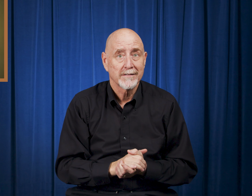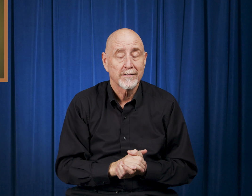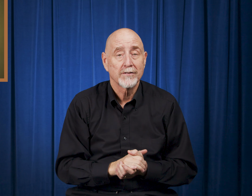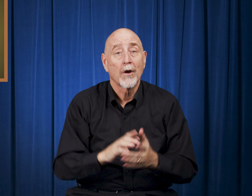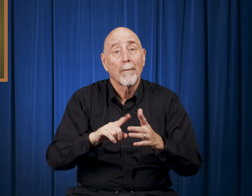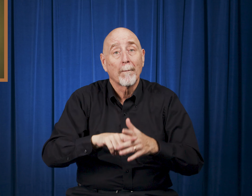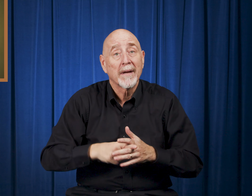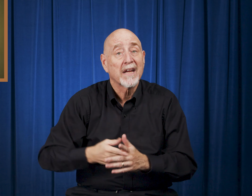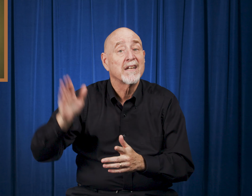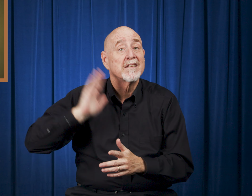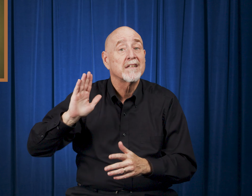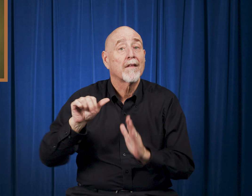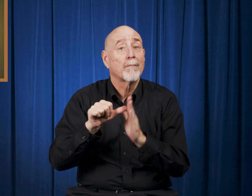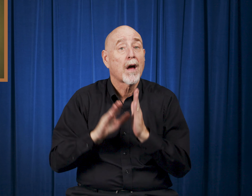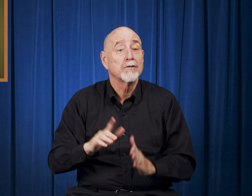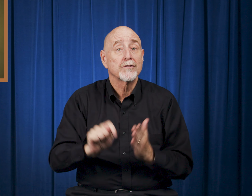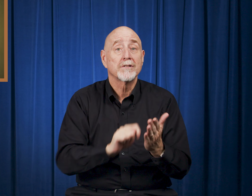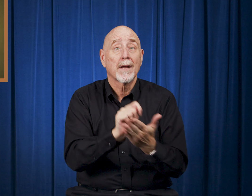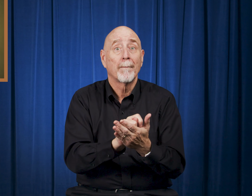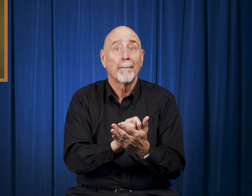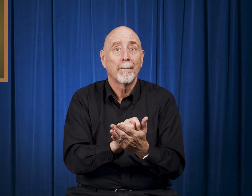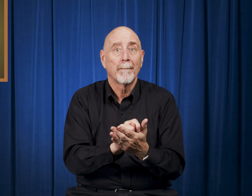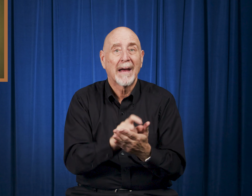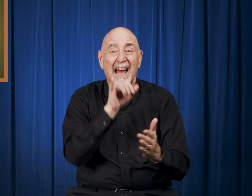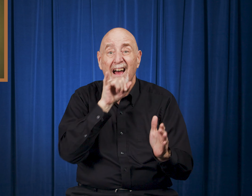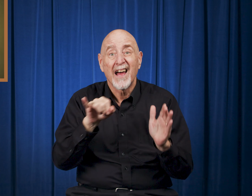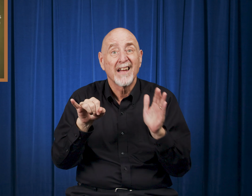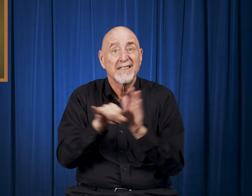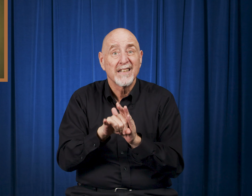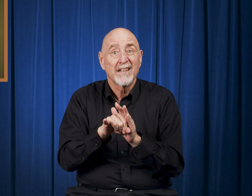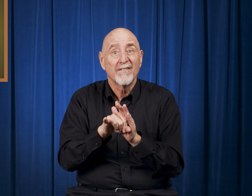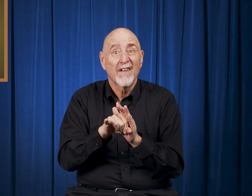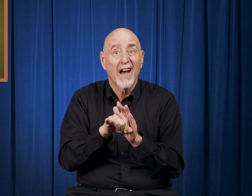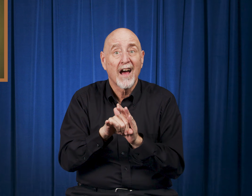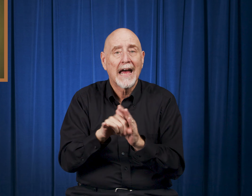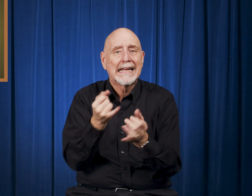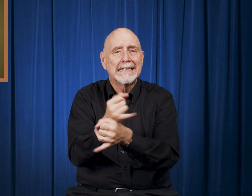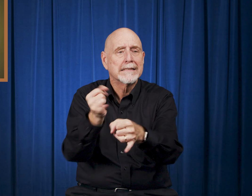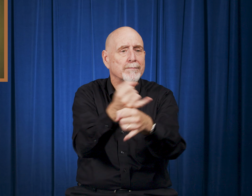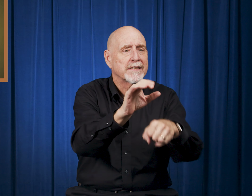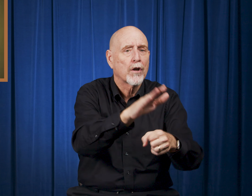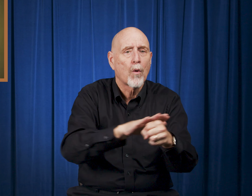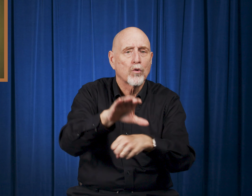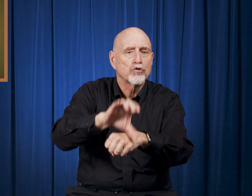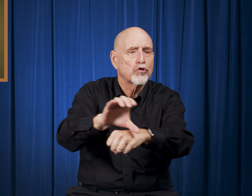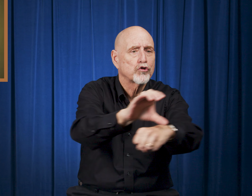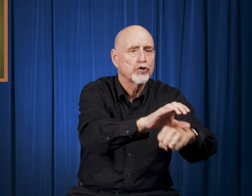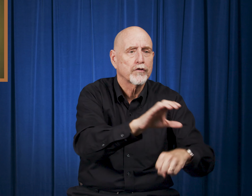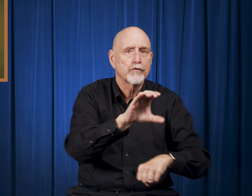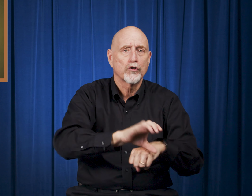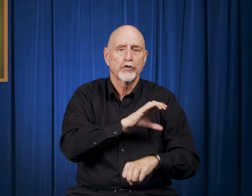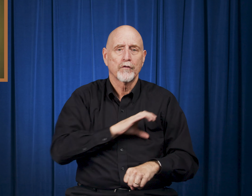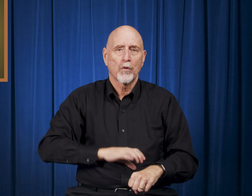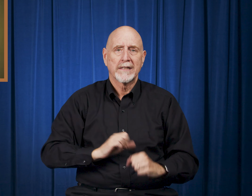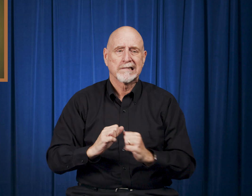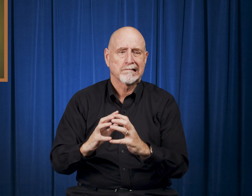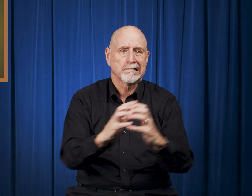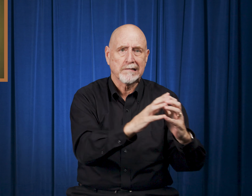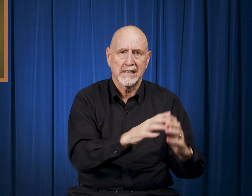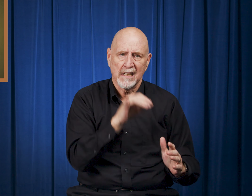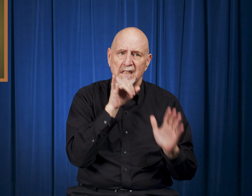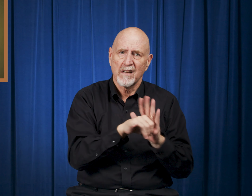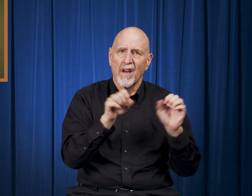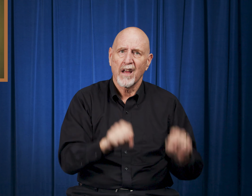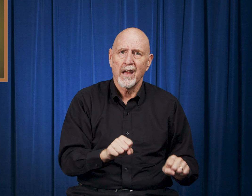in the days of the apostles, we can easily identify autonomous congregations of the Church of Christ being established. You